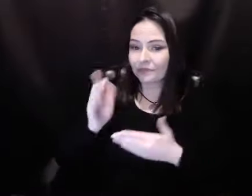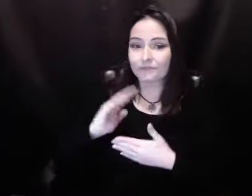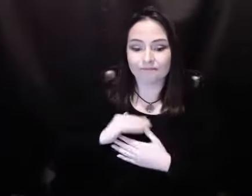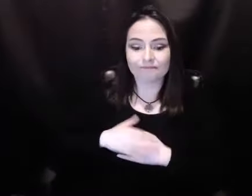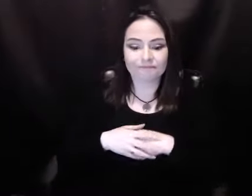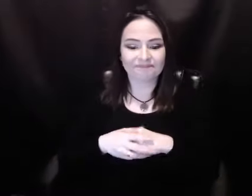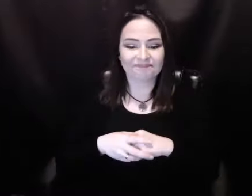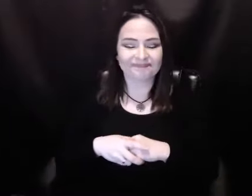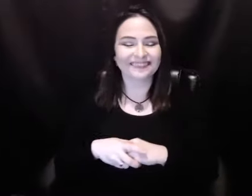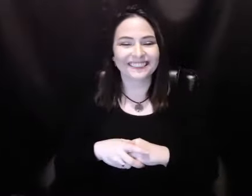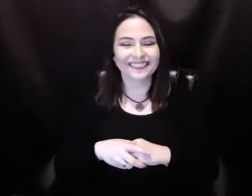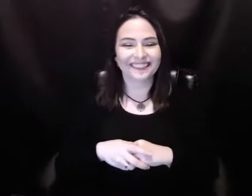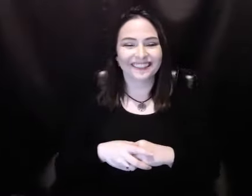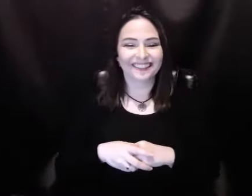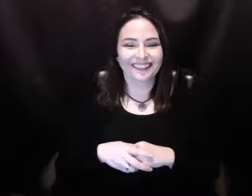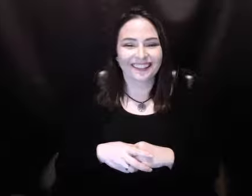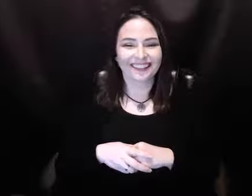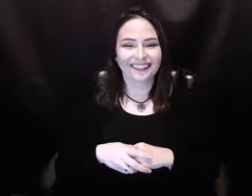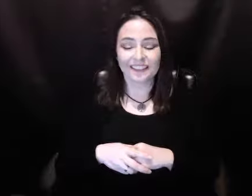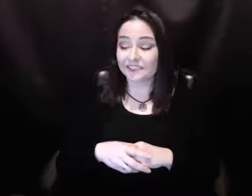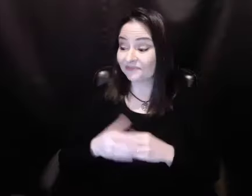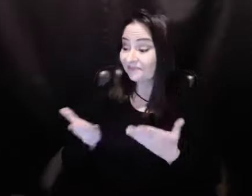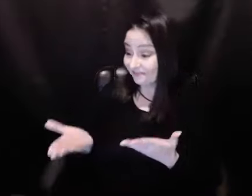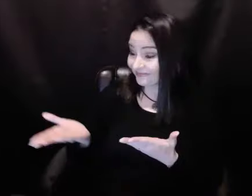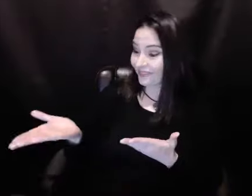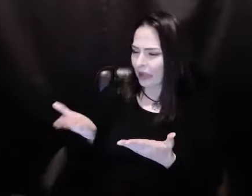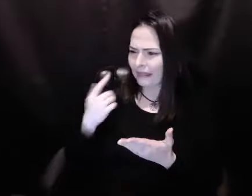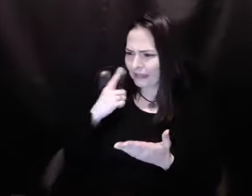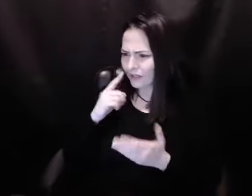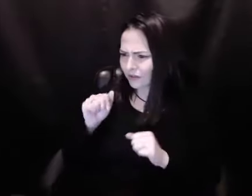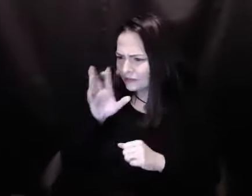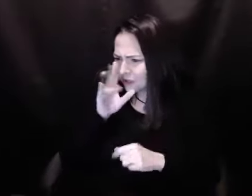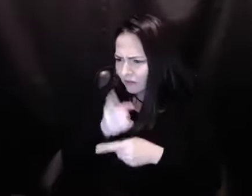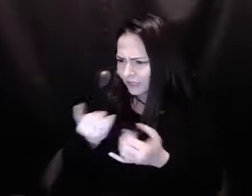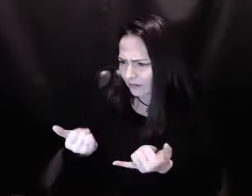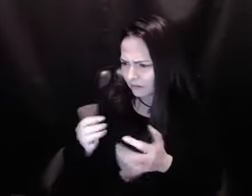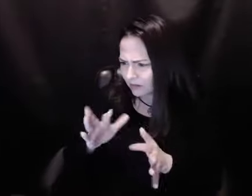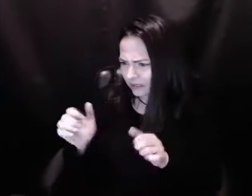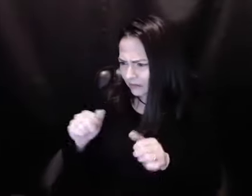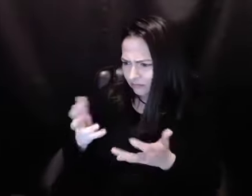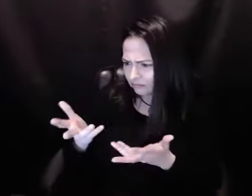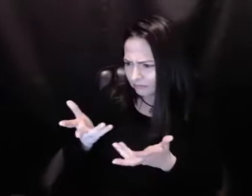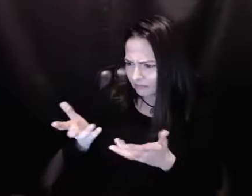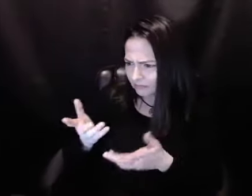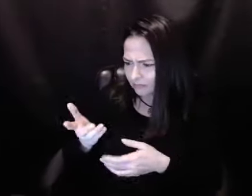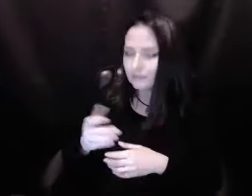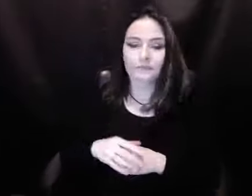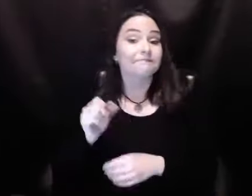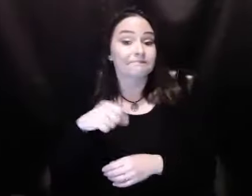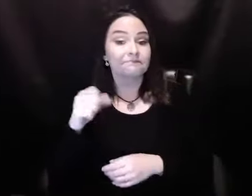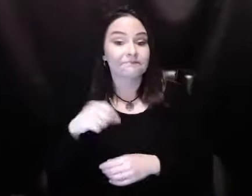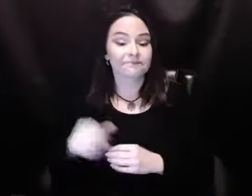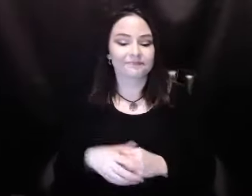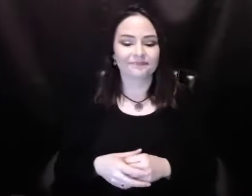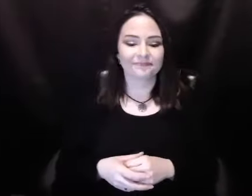So there's a lot of shipping activity that goes in and out of the Durban harbour. And so Ramanie is going to share on